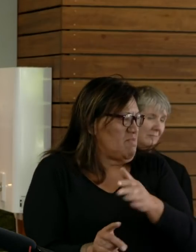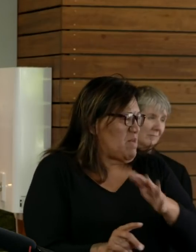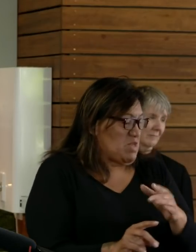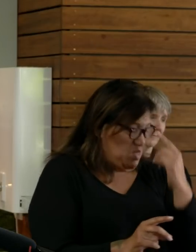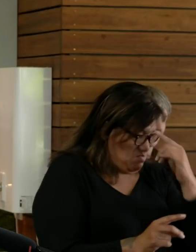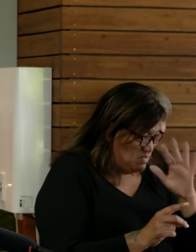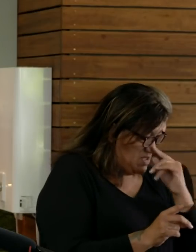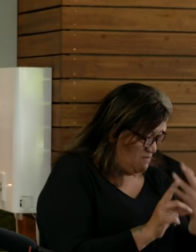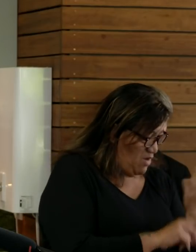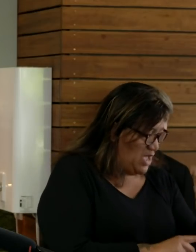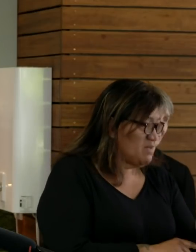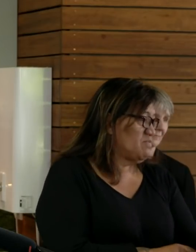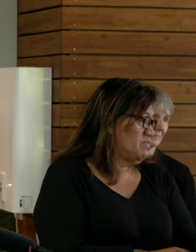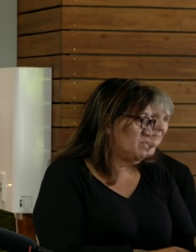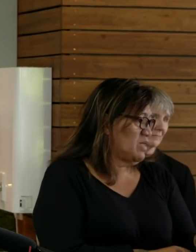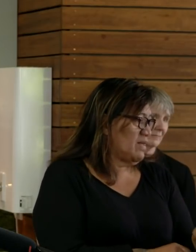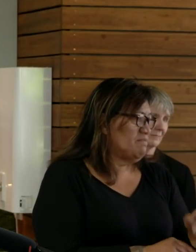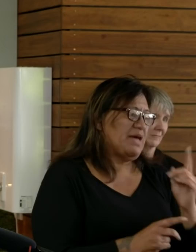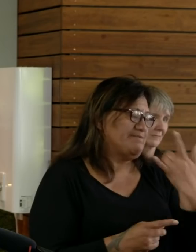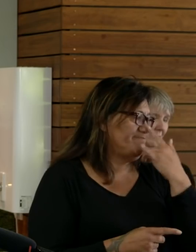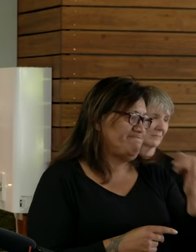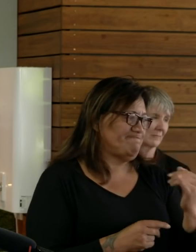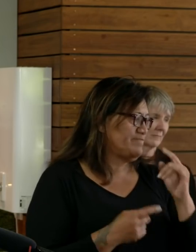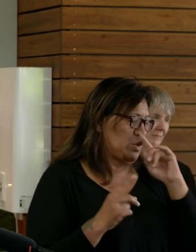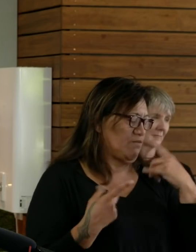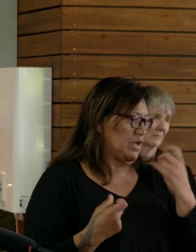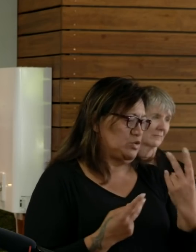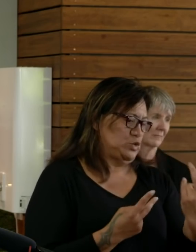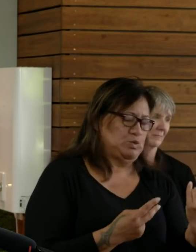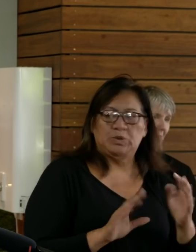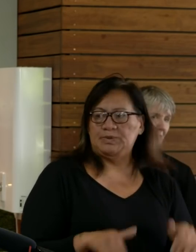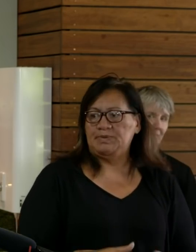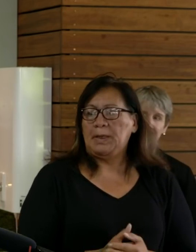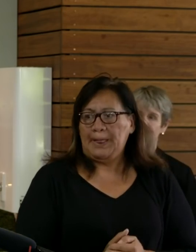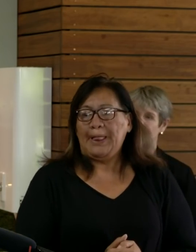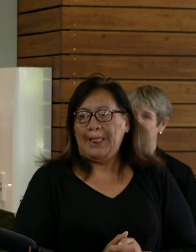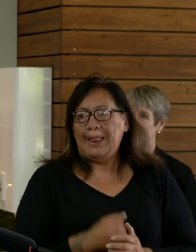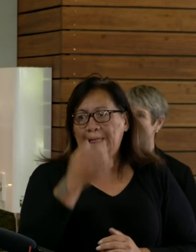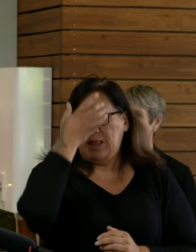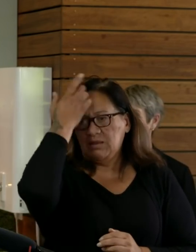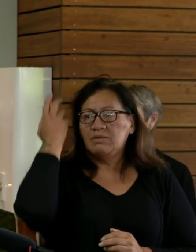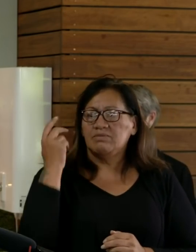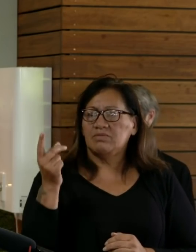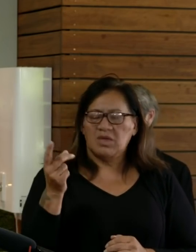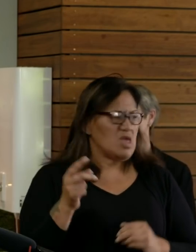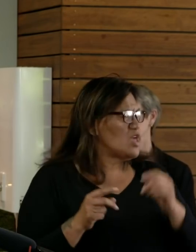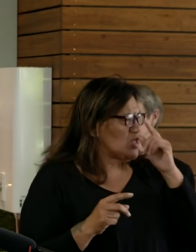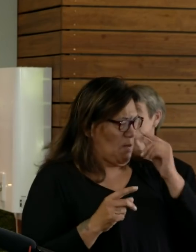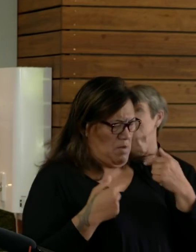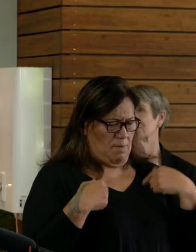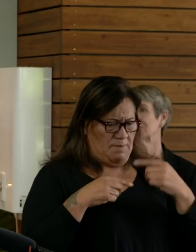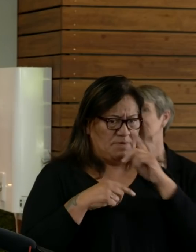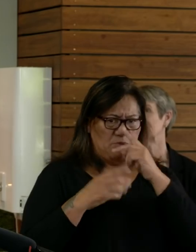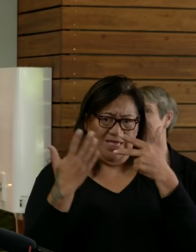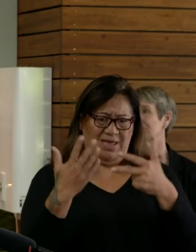success, and we were unfortunate that we weren't able to find anybody. Were there any cameras at the time? Could you see what was happening